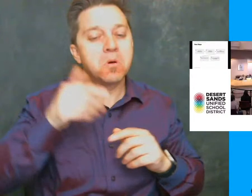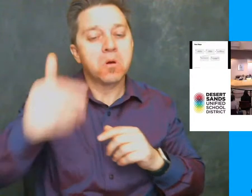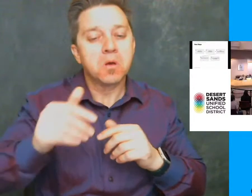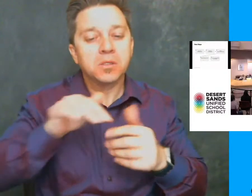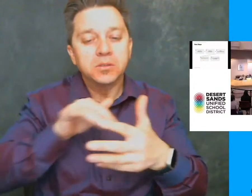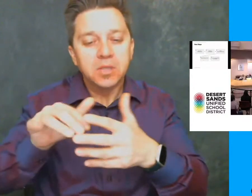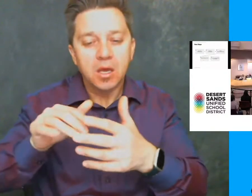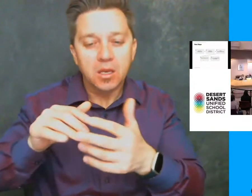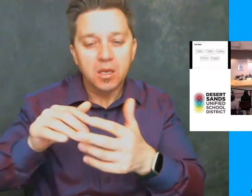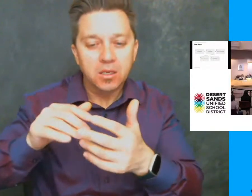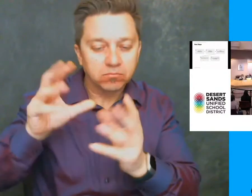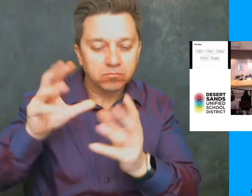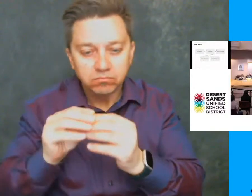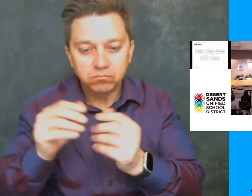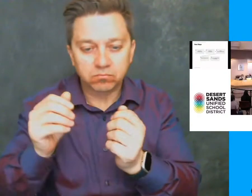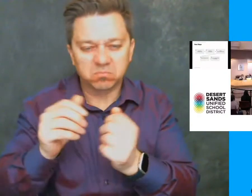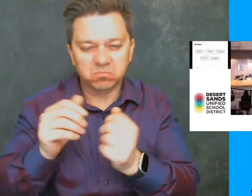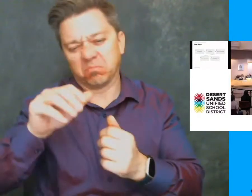the board come March, April.